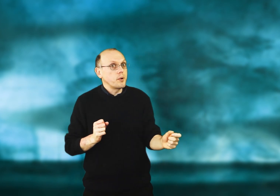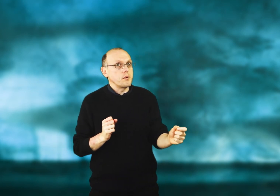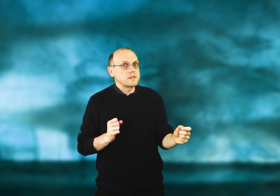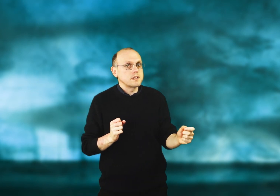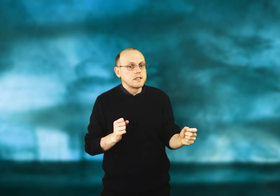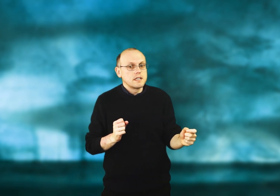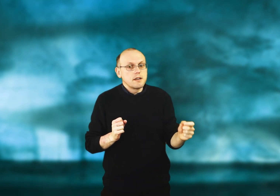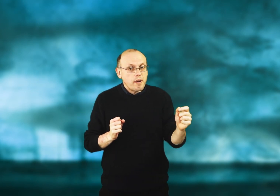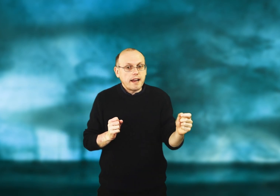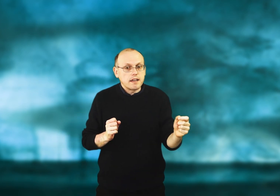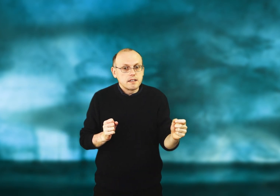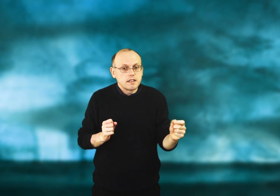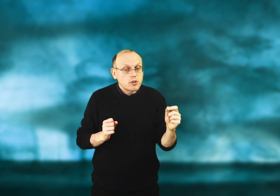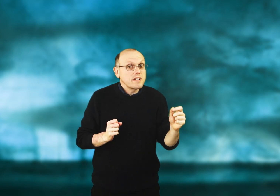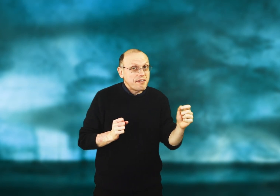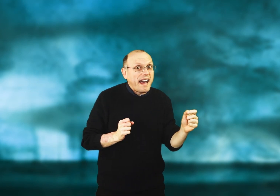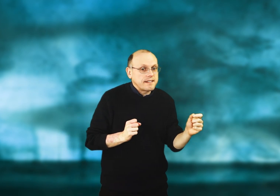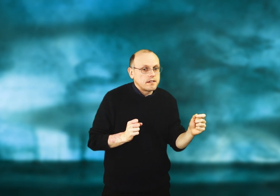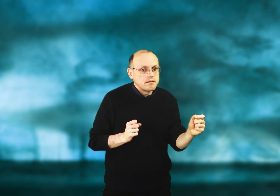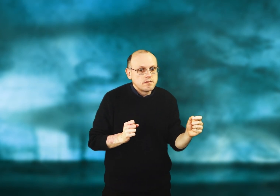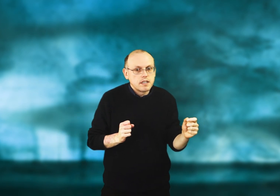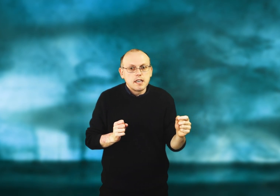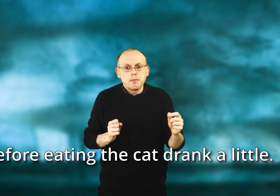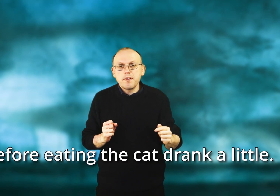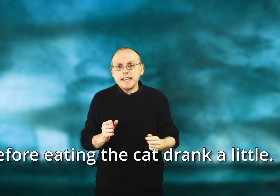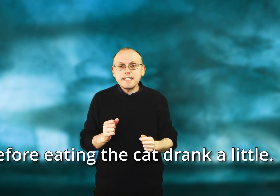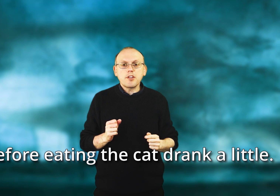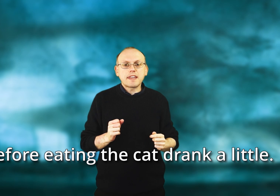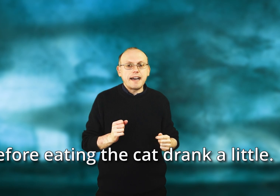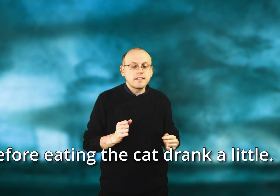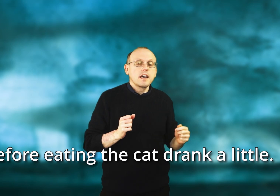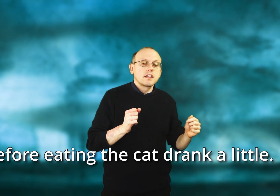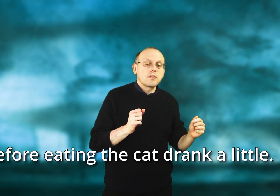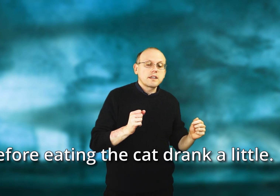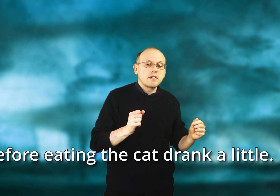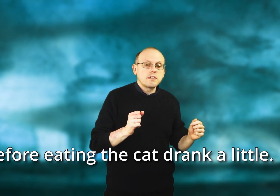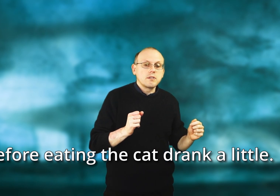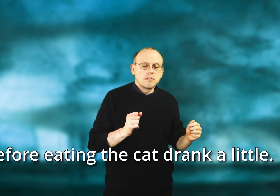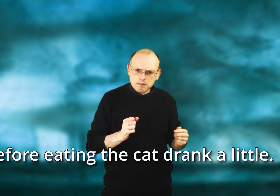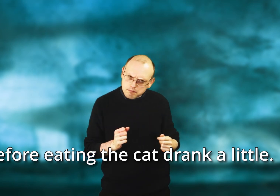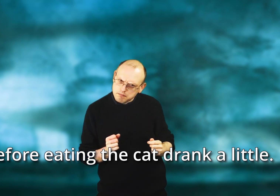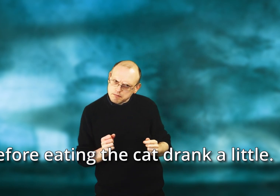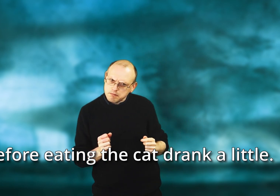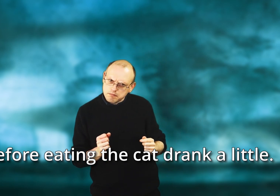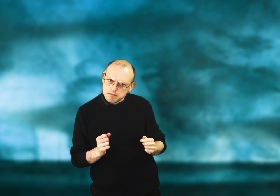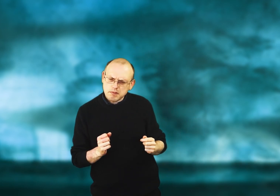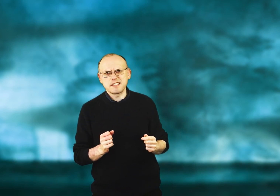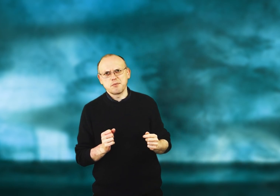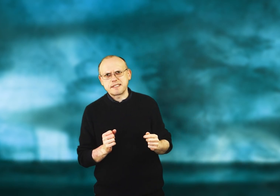pause? Well, you could have that. Before eating the cat, drank a little. That doesn't make sense. Before